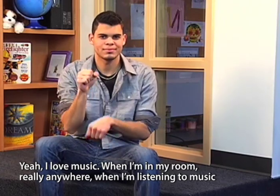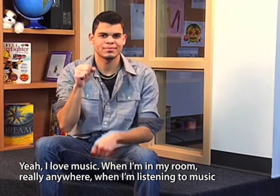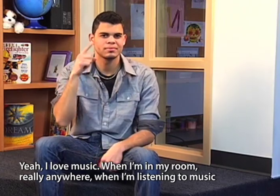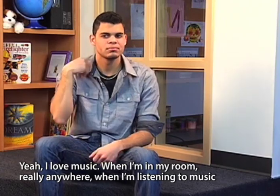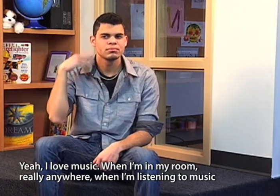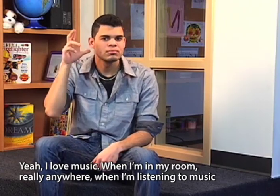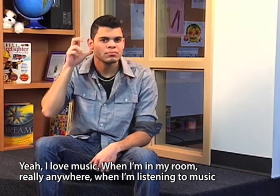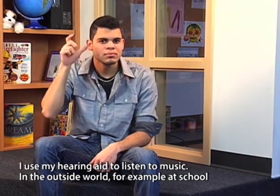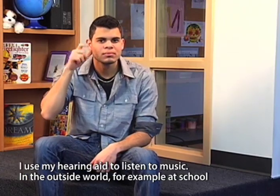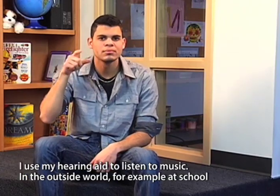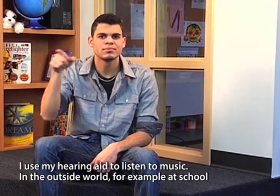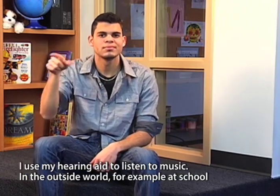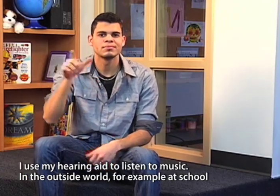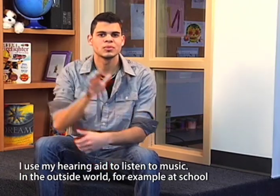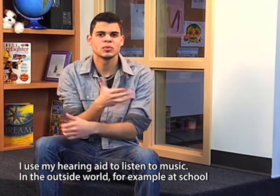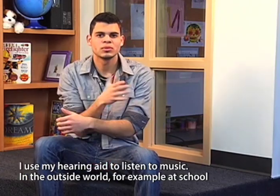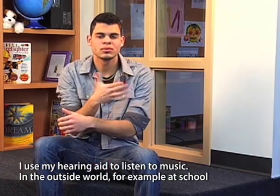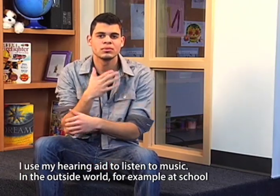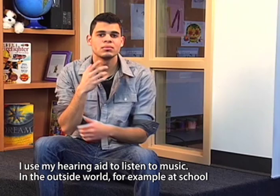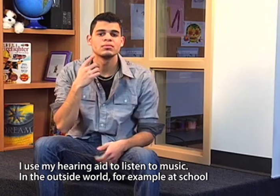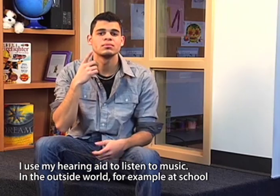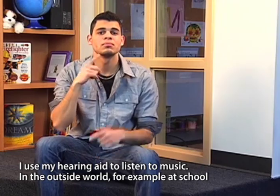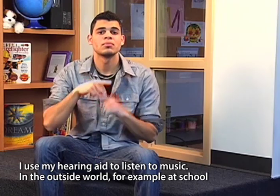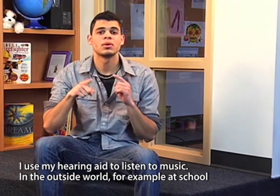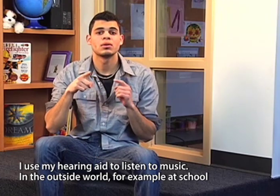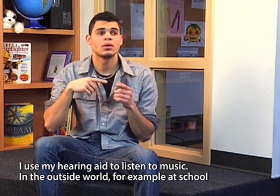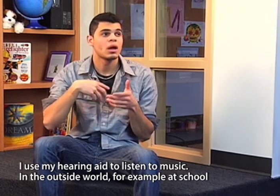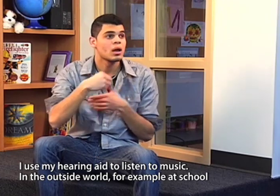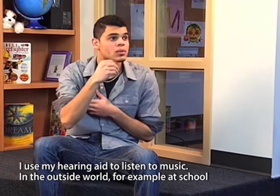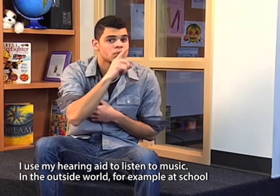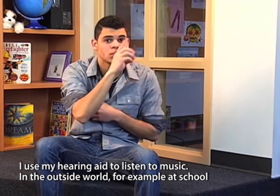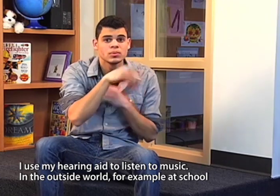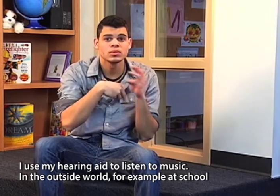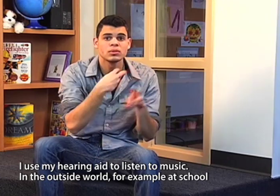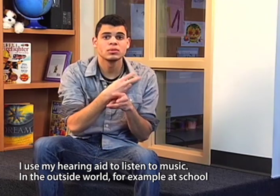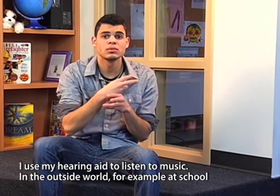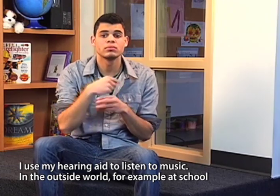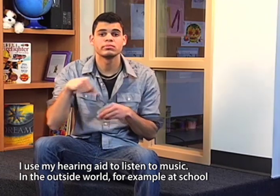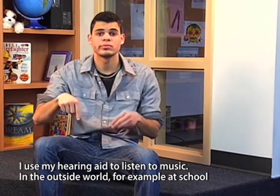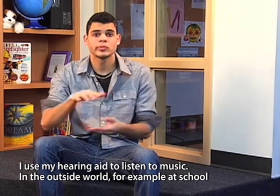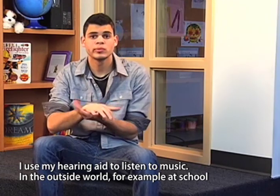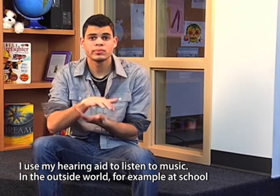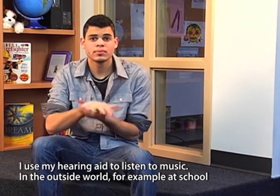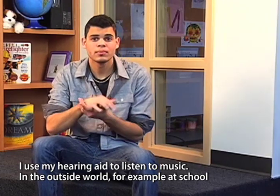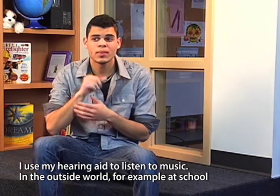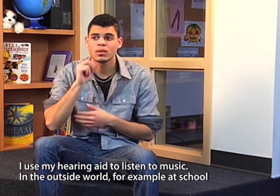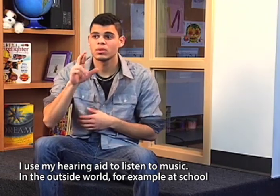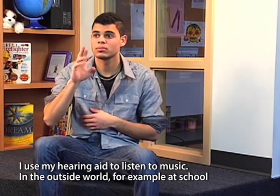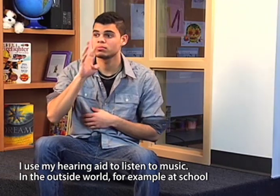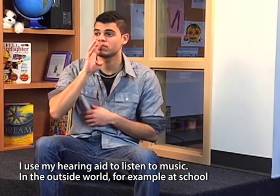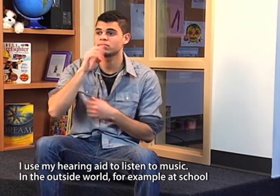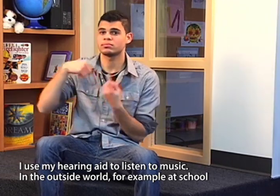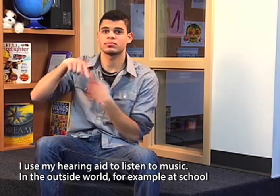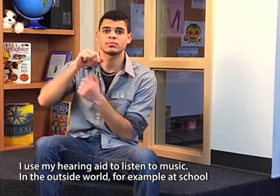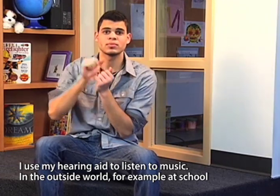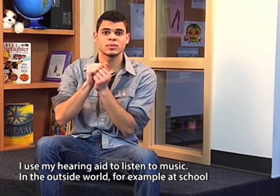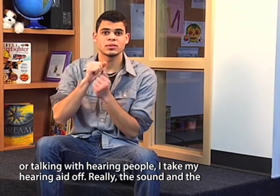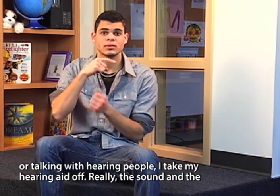listening to music, I use my hearing aid to listen to music. In the outside world, for example, at school